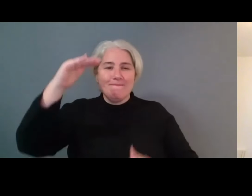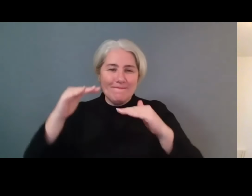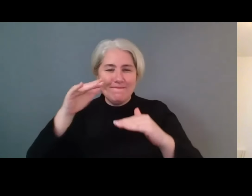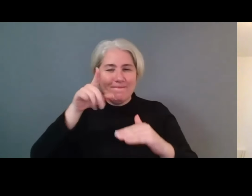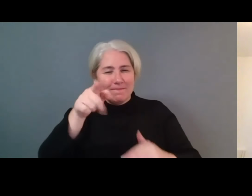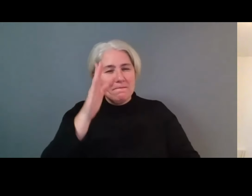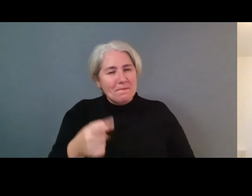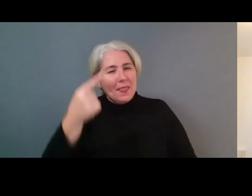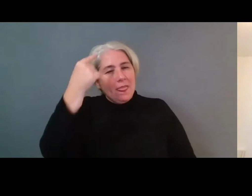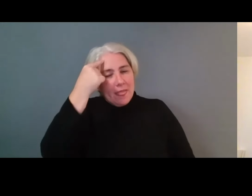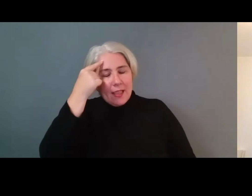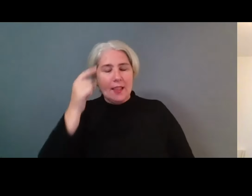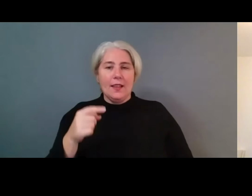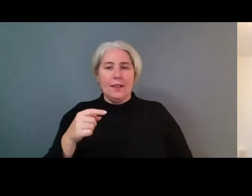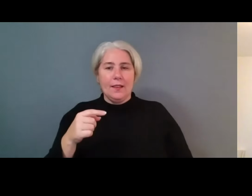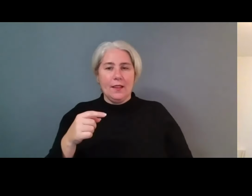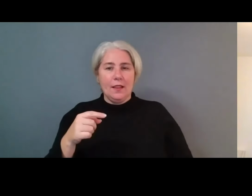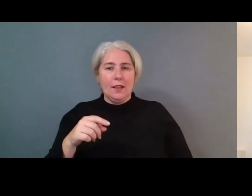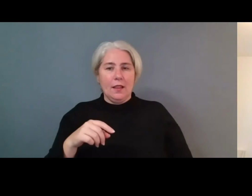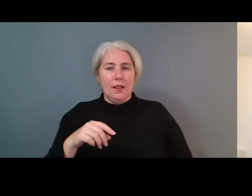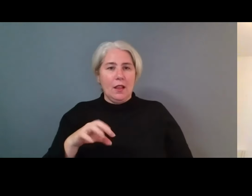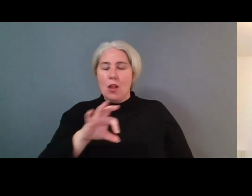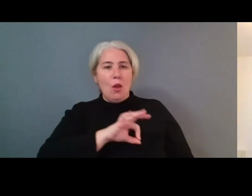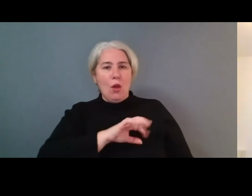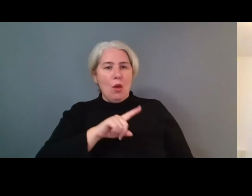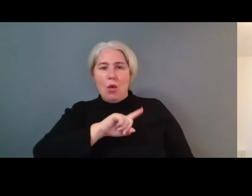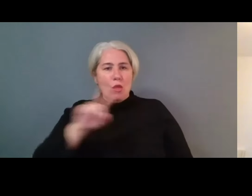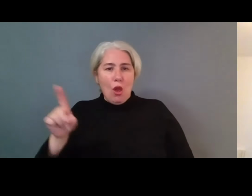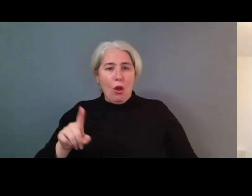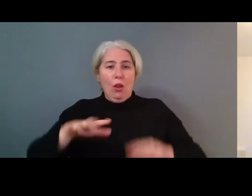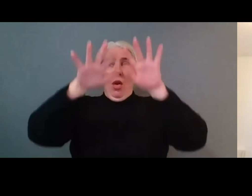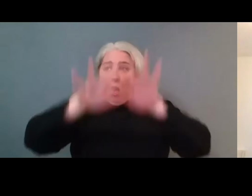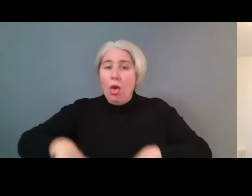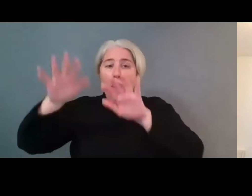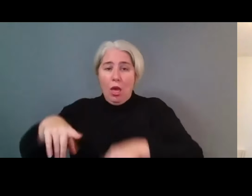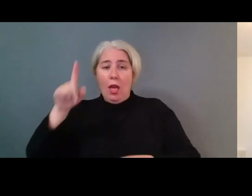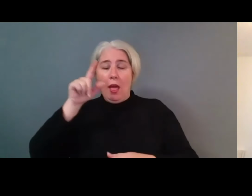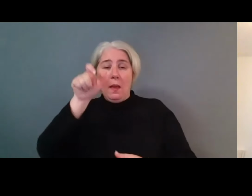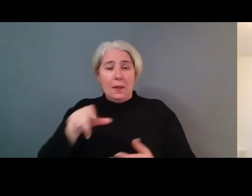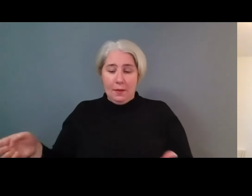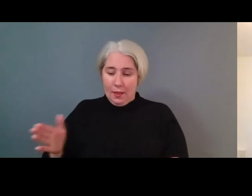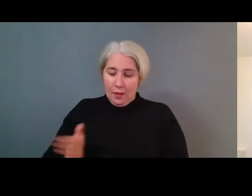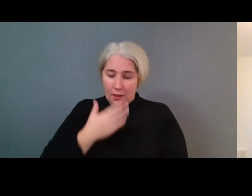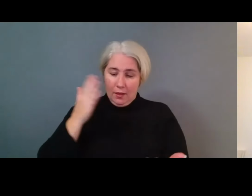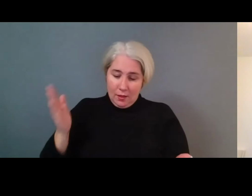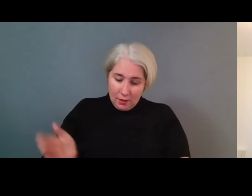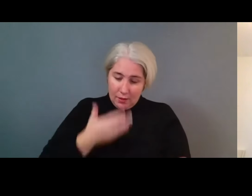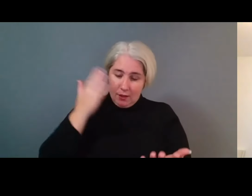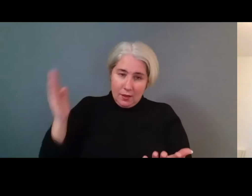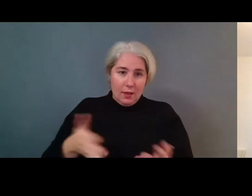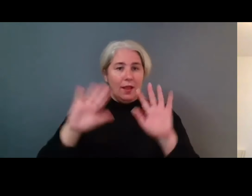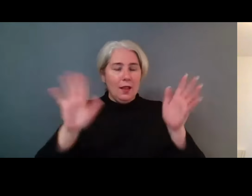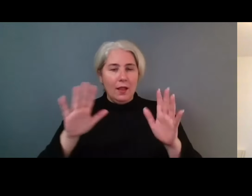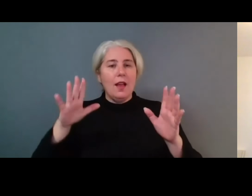balance between the impact you want to achieve and what is the format of the consultations and communications with